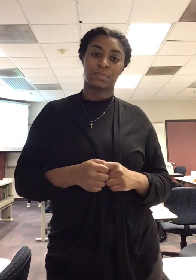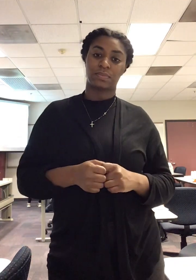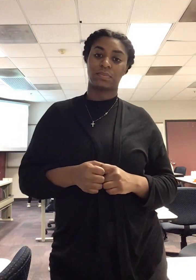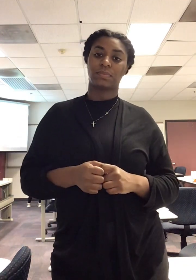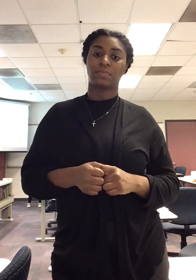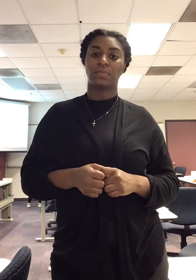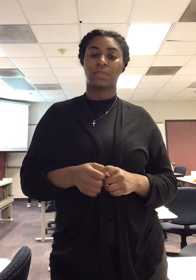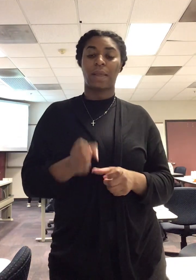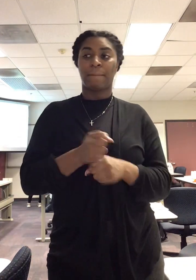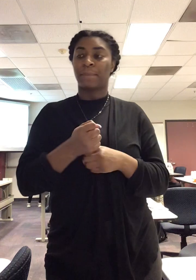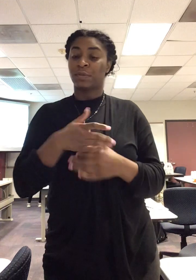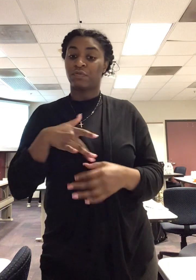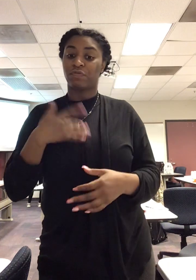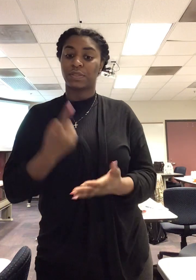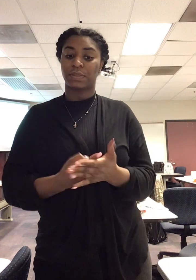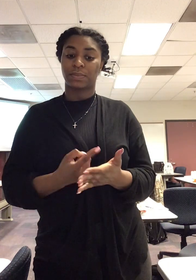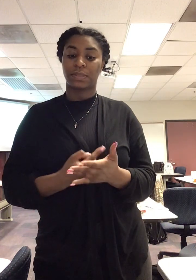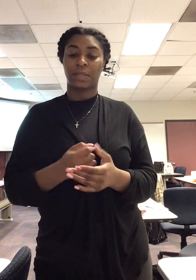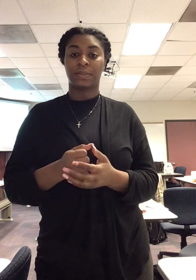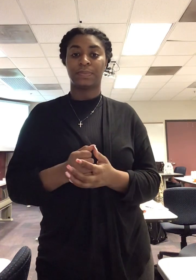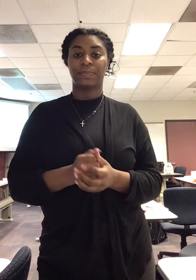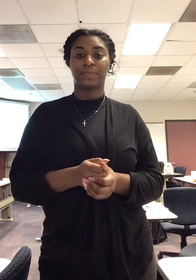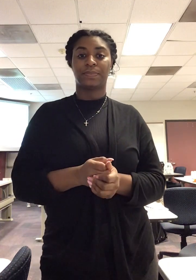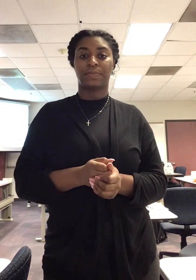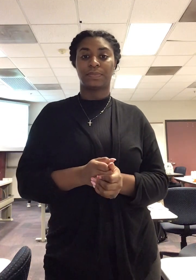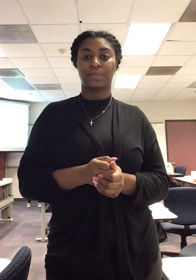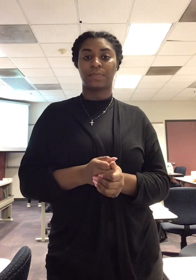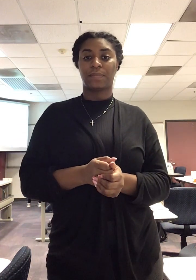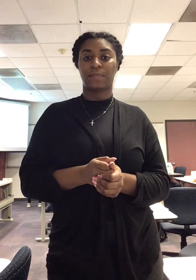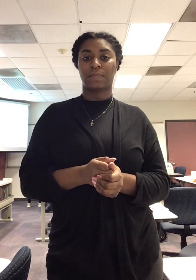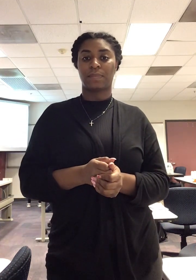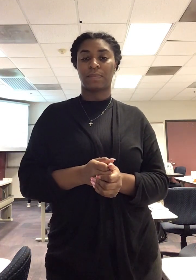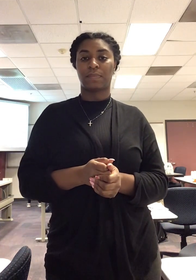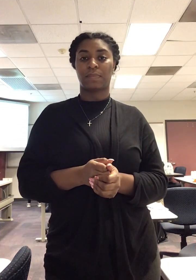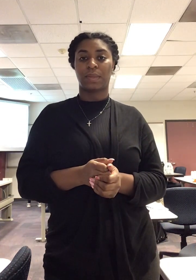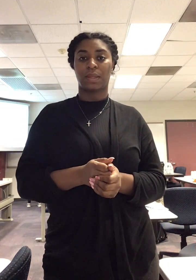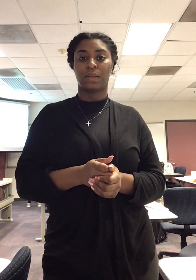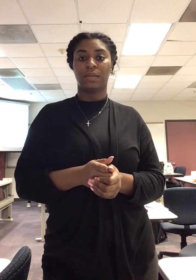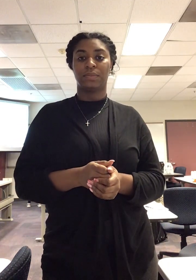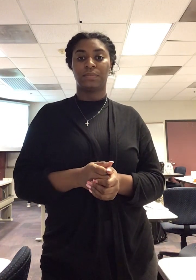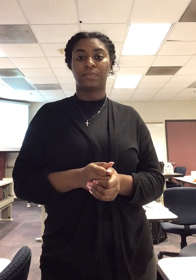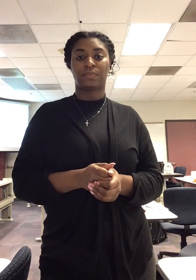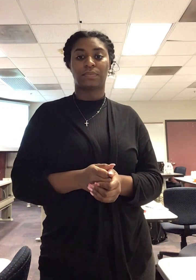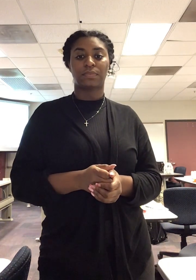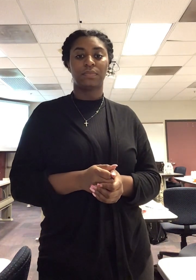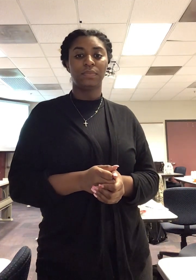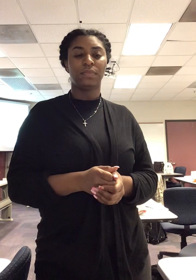My principles were clear. That stands out to me. That tells me that he knew what he wanted.